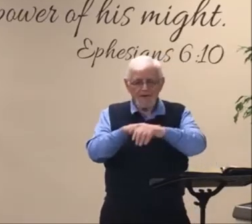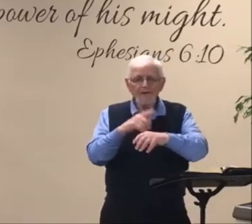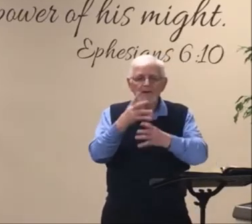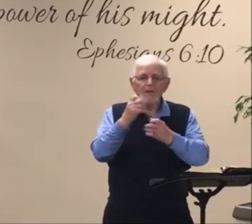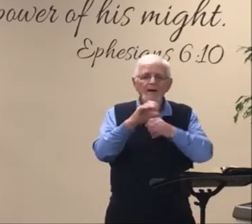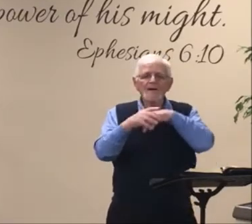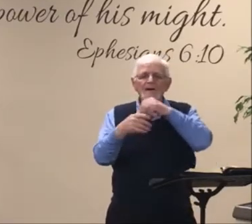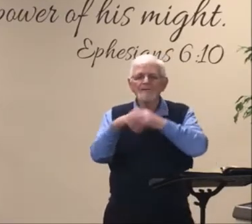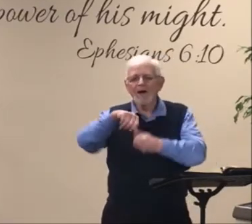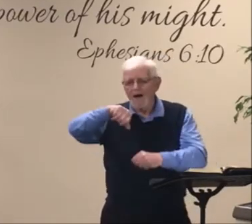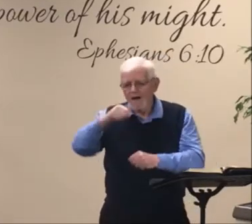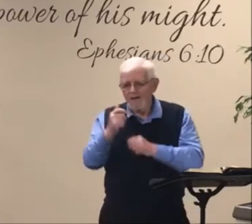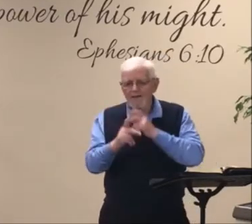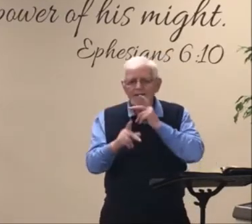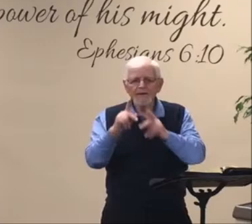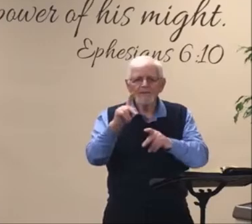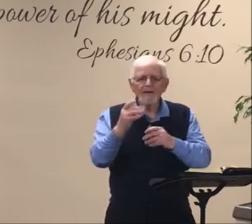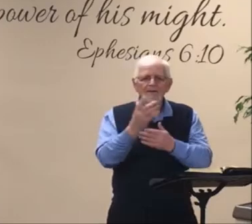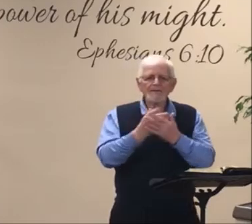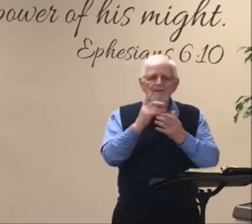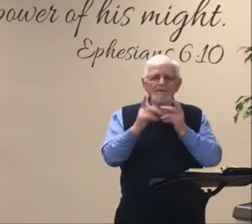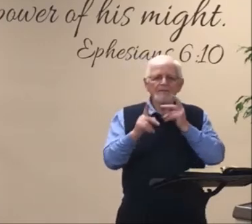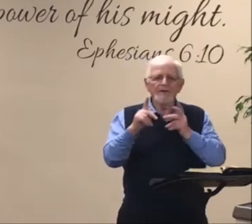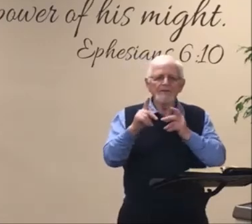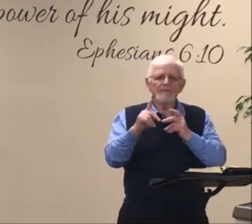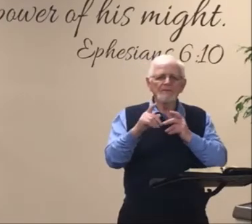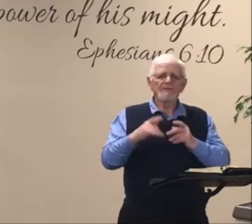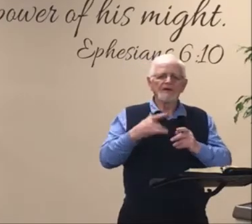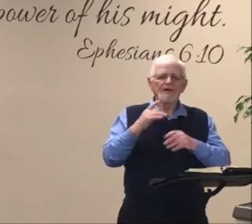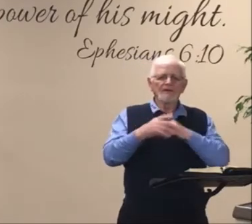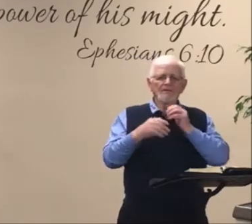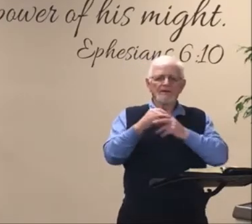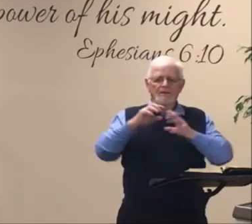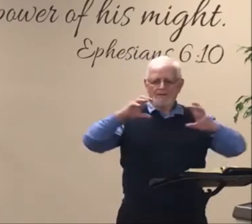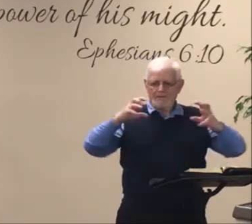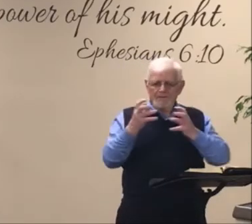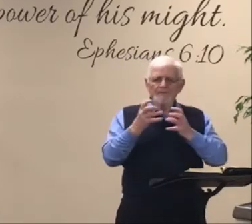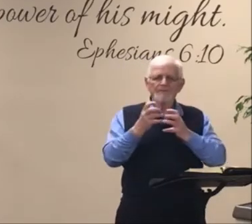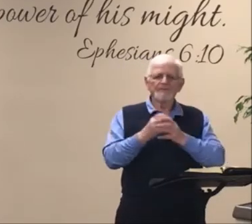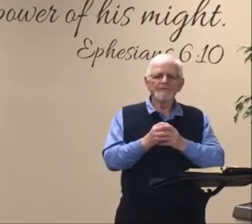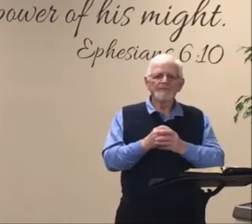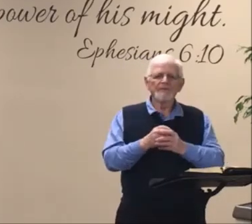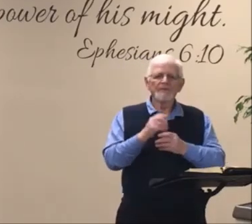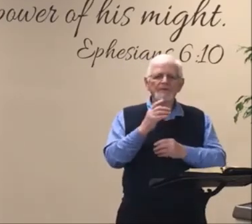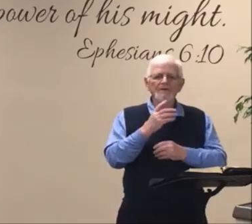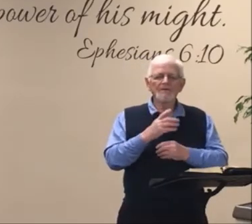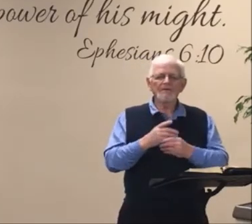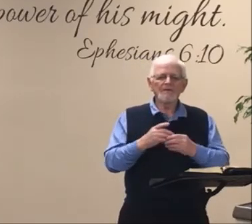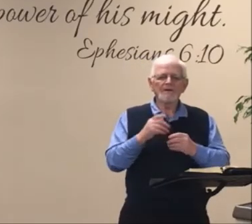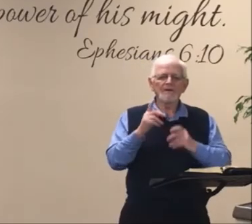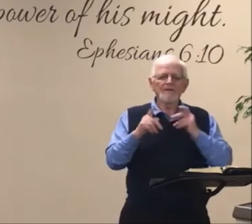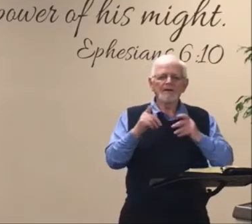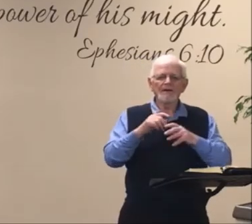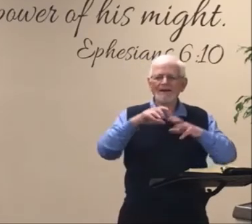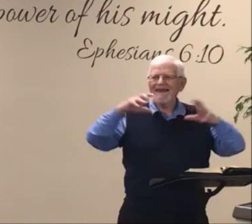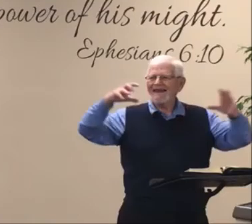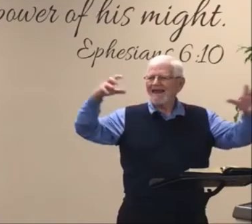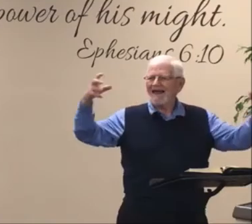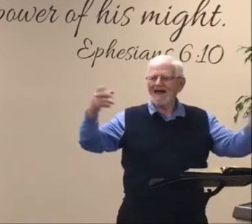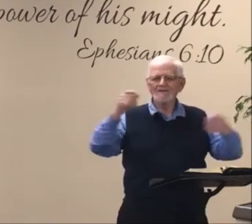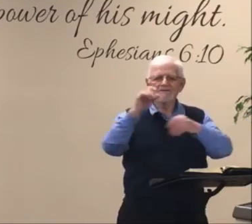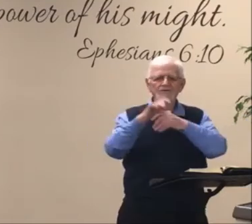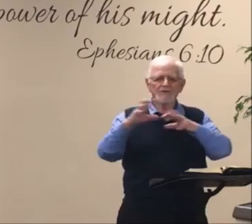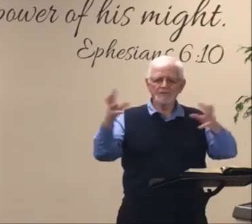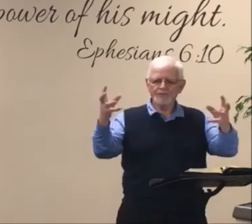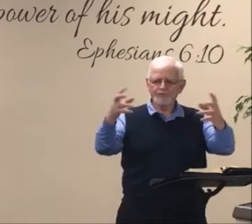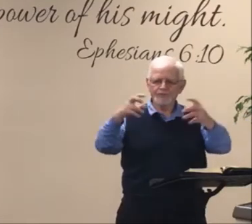the comfort of other people. Some people really feel comfortable in a crowd. Some people really feel comfortable in a large church setting where they can blend in,